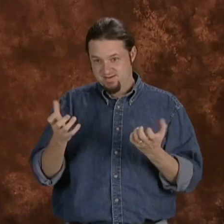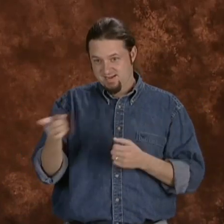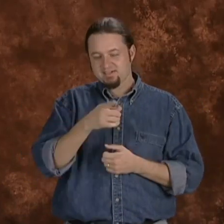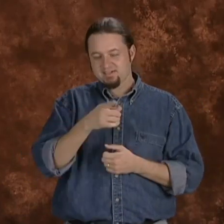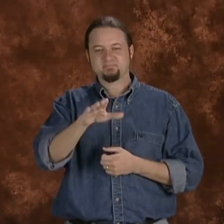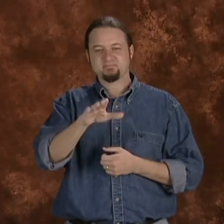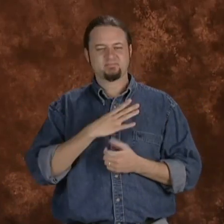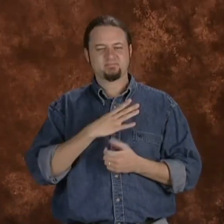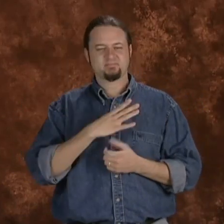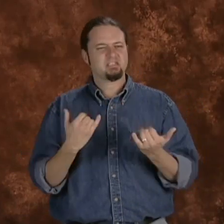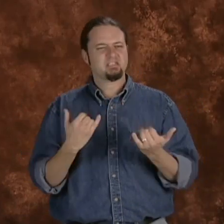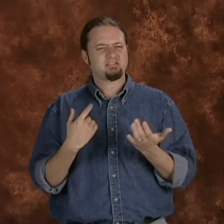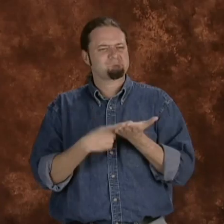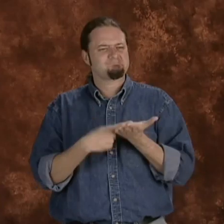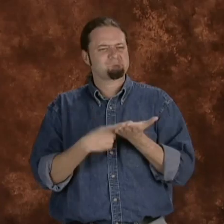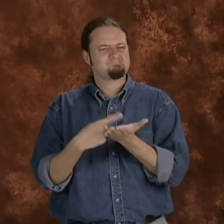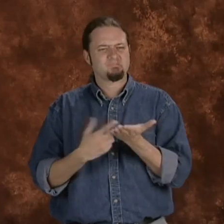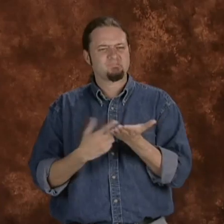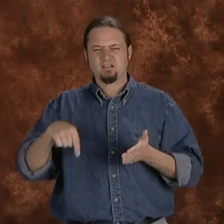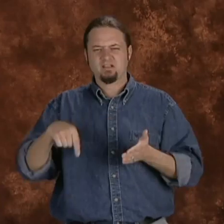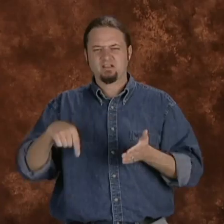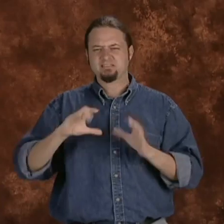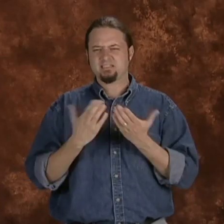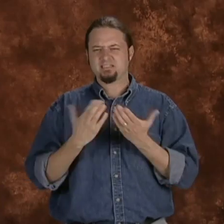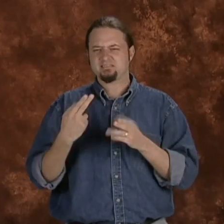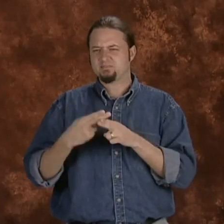Are you ready to learn and to memorize?